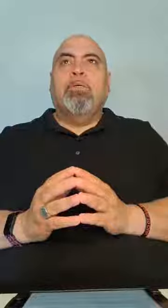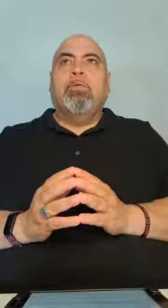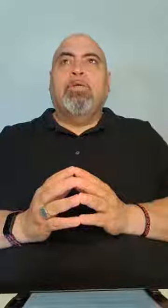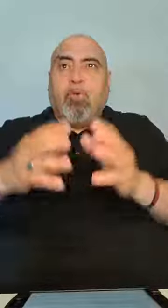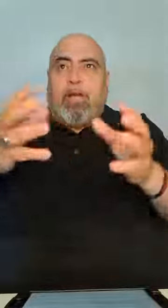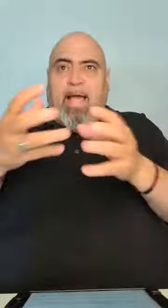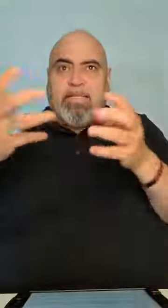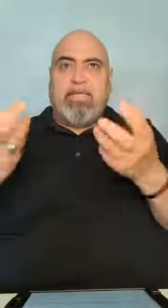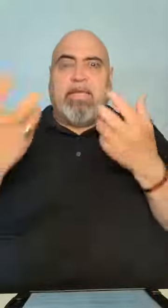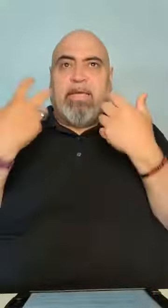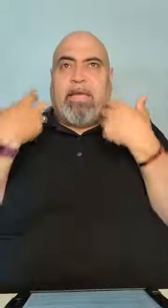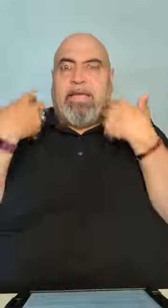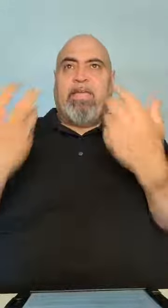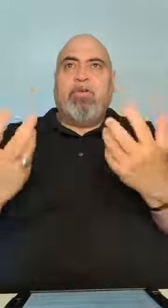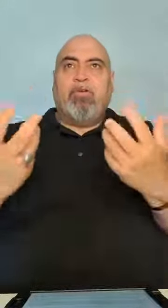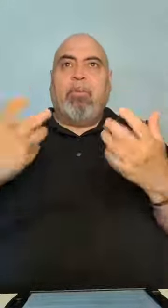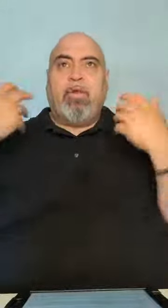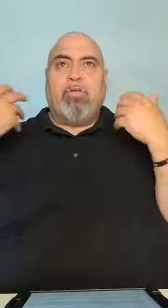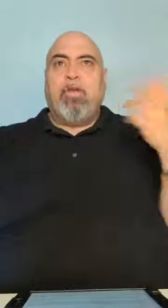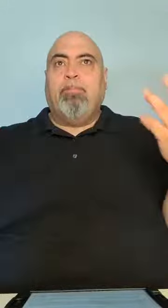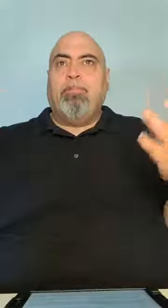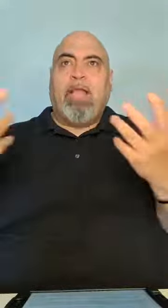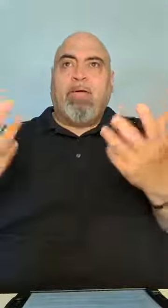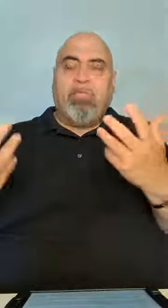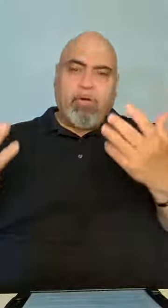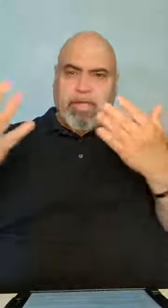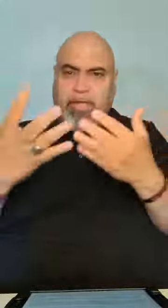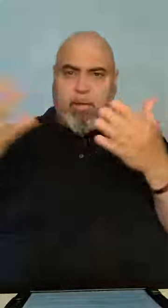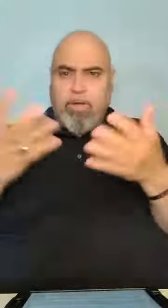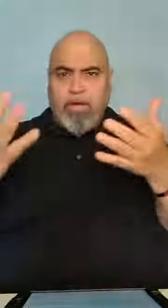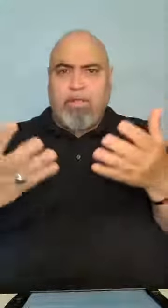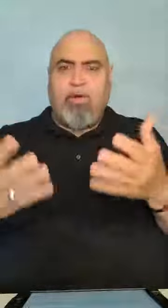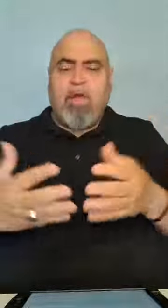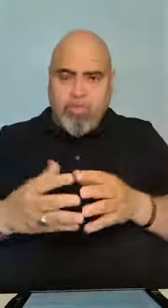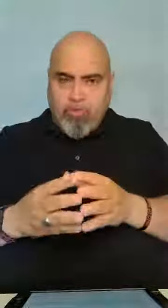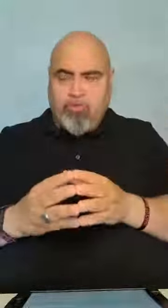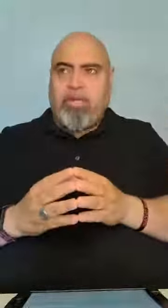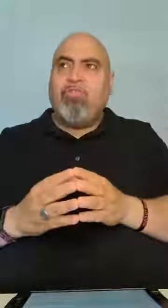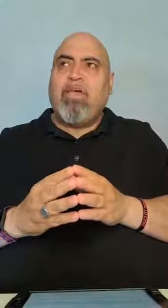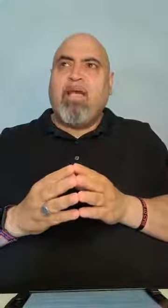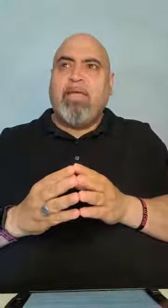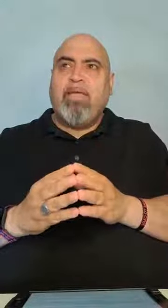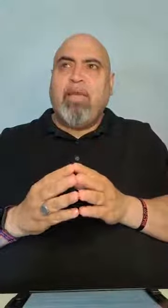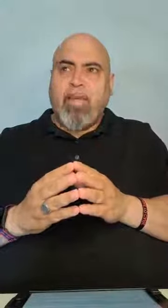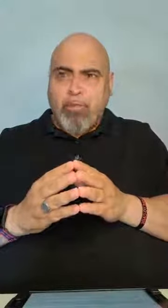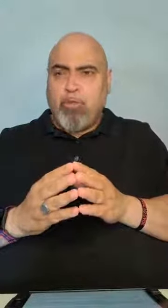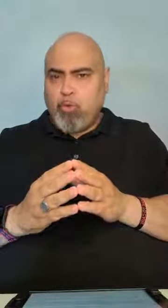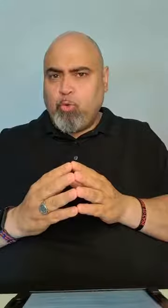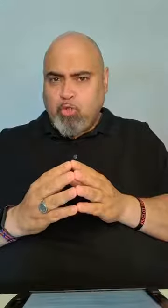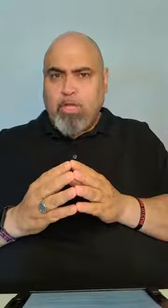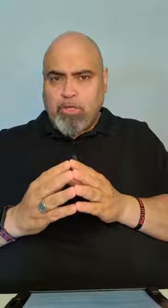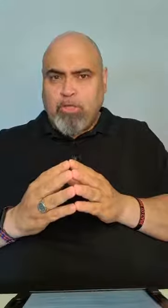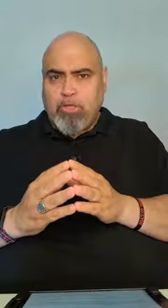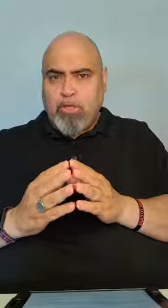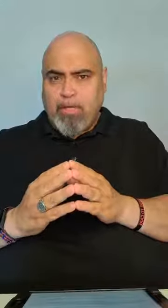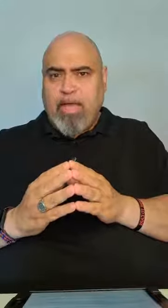You know, when I see and I hear about our young people out there killing one another on the streets, I am able to judge. I am